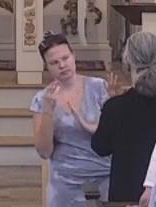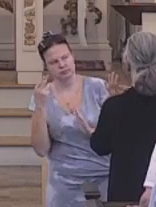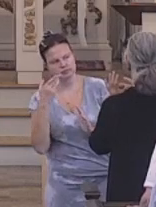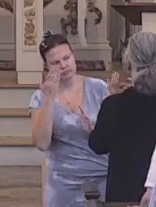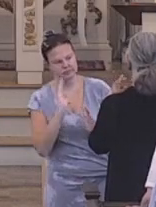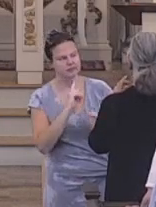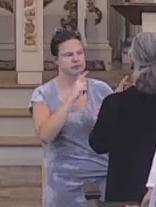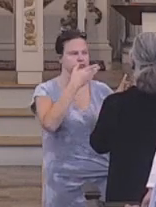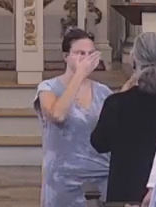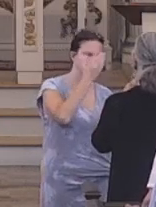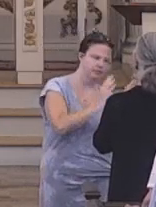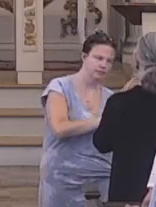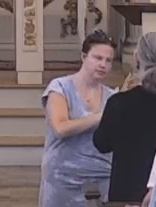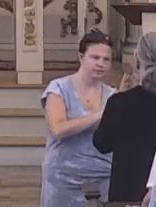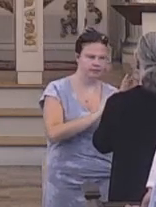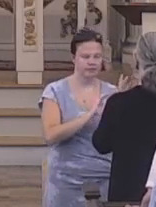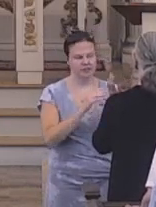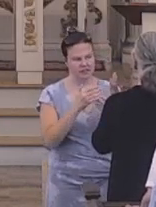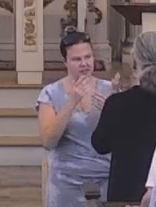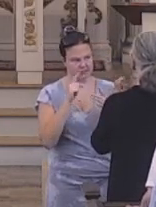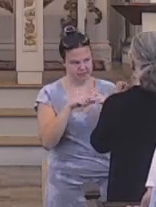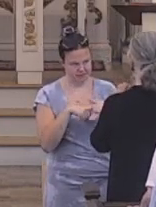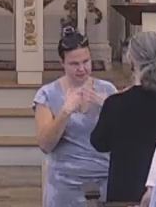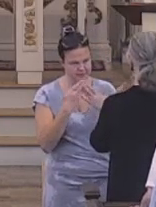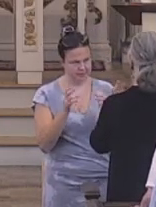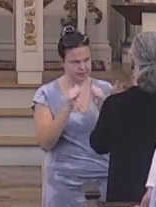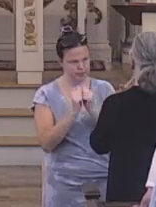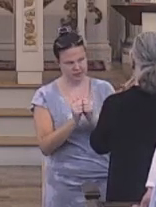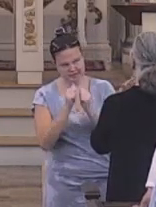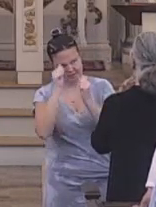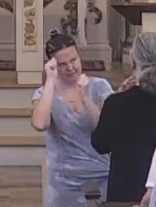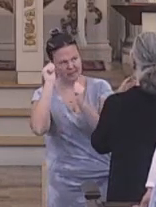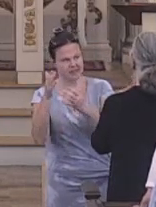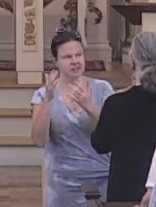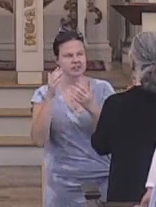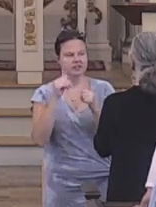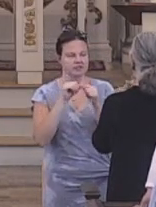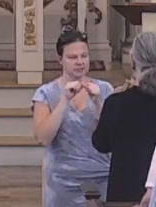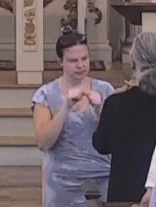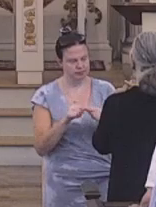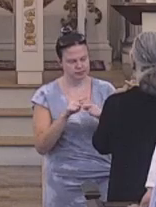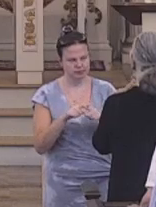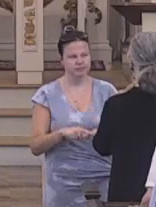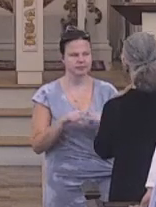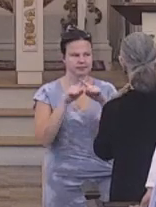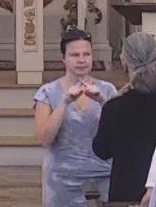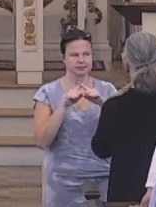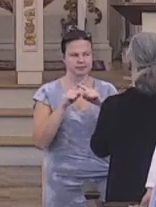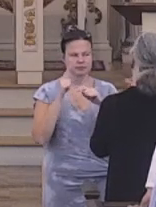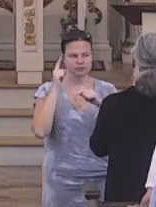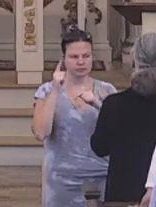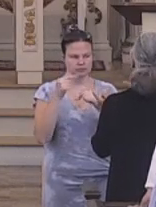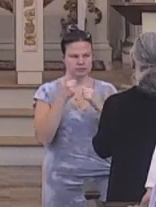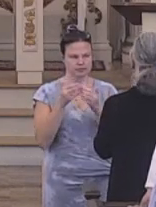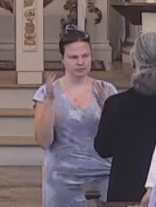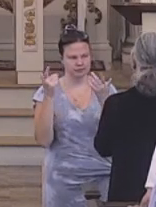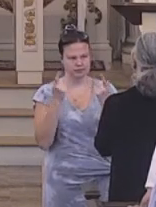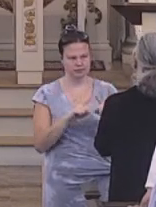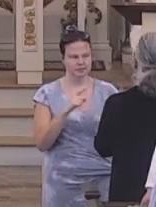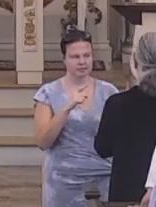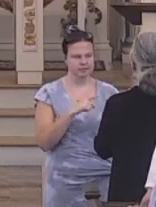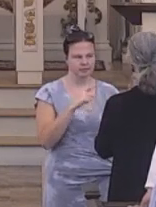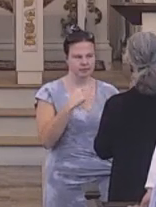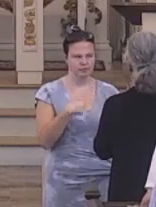not made, consubstantial with the Father. Through him all things were made, for us men and for our